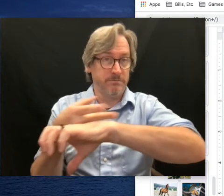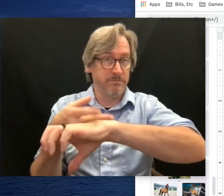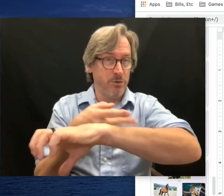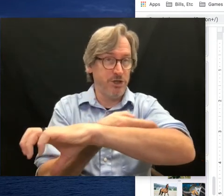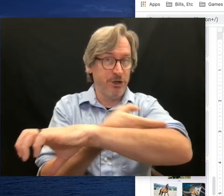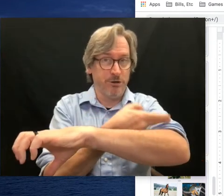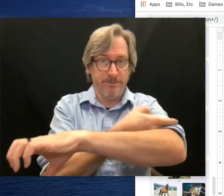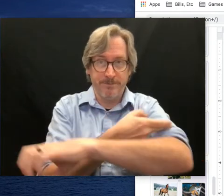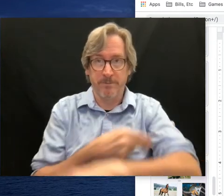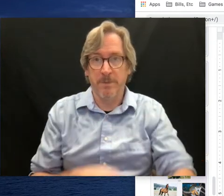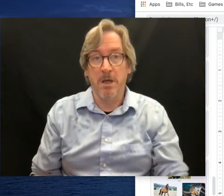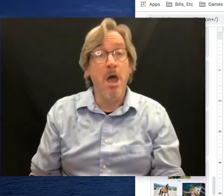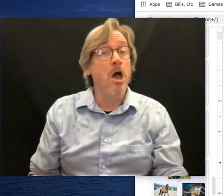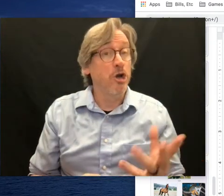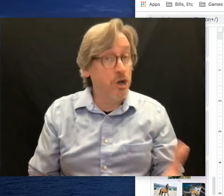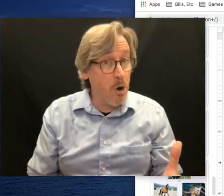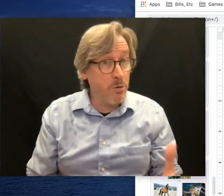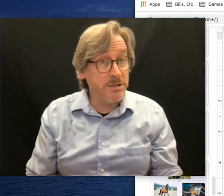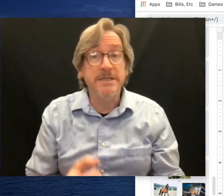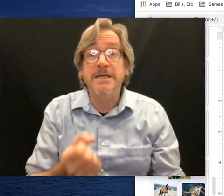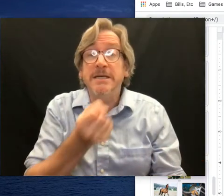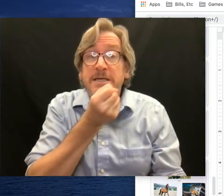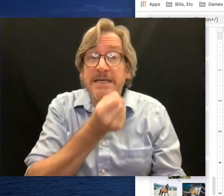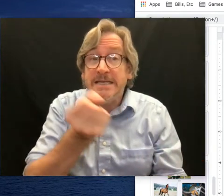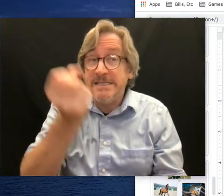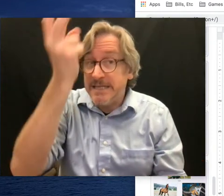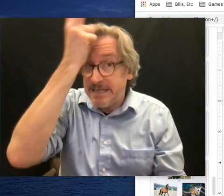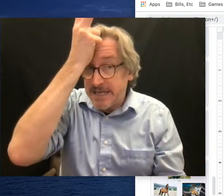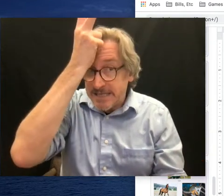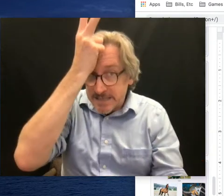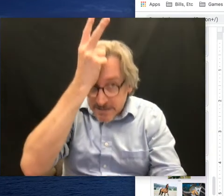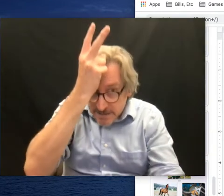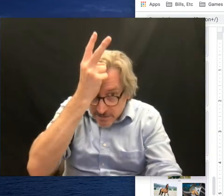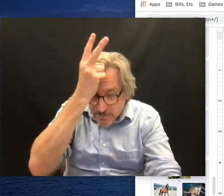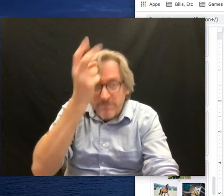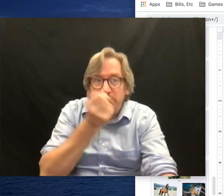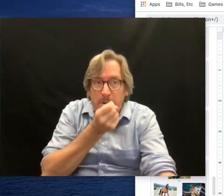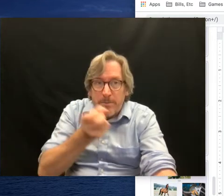fleece. So shear. Goat is this.